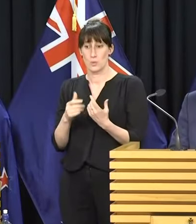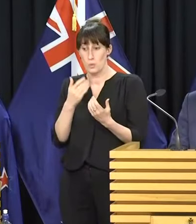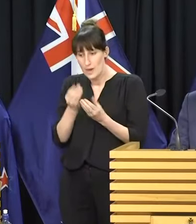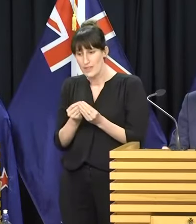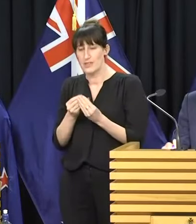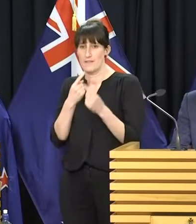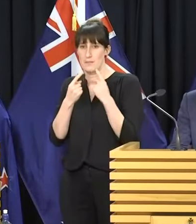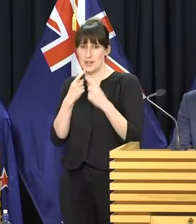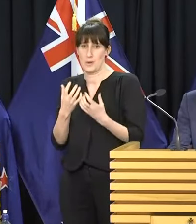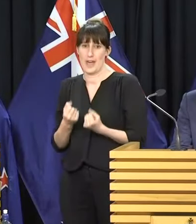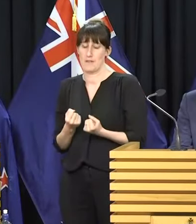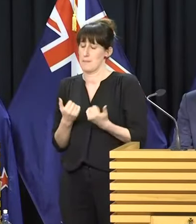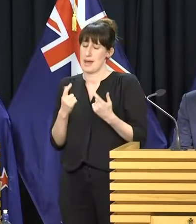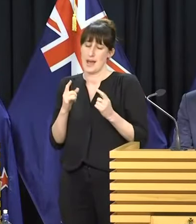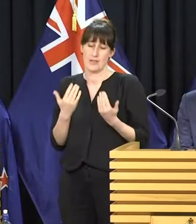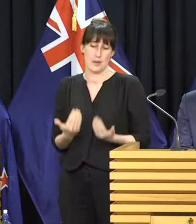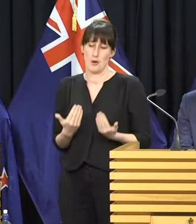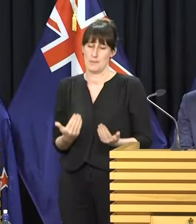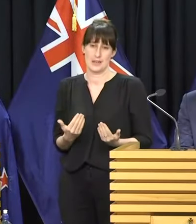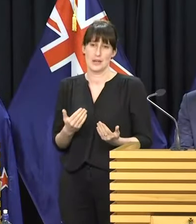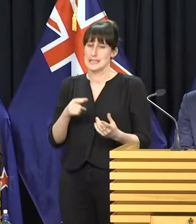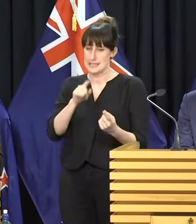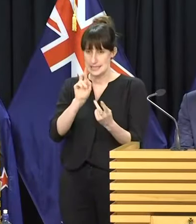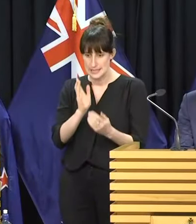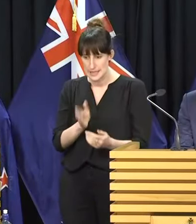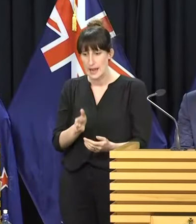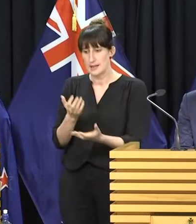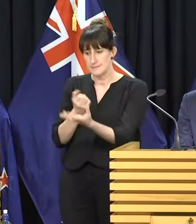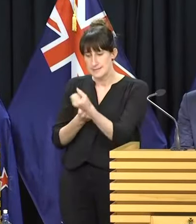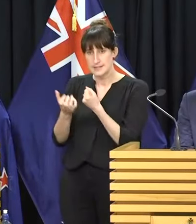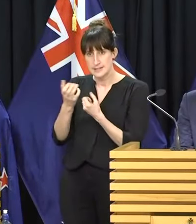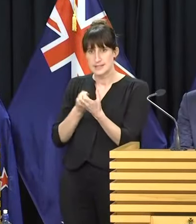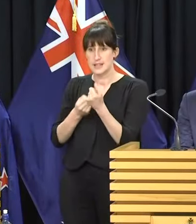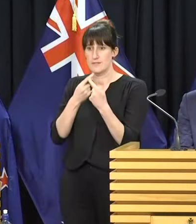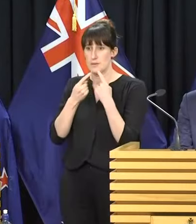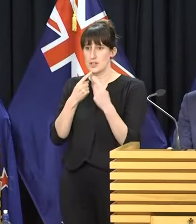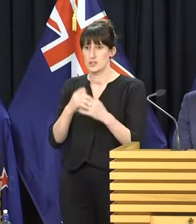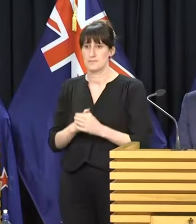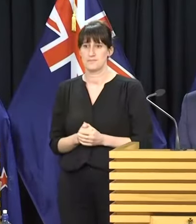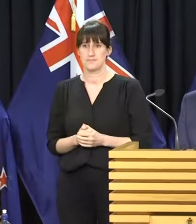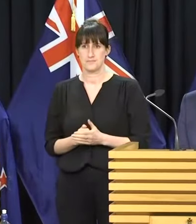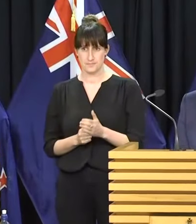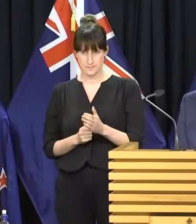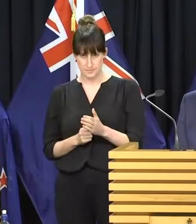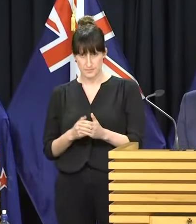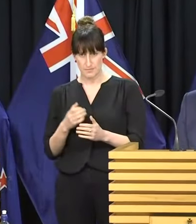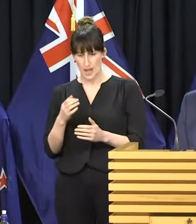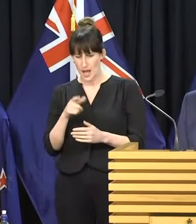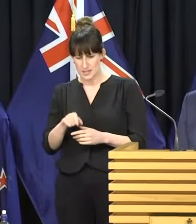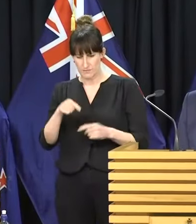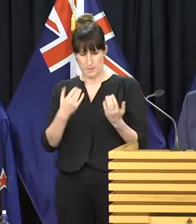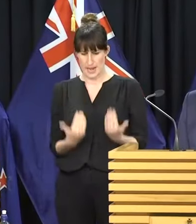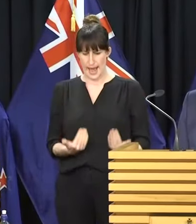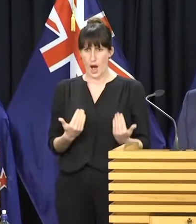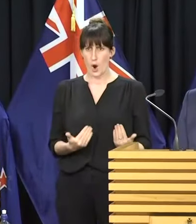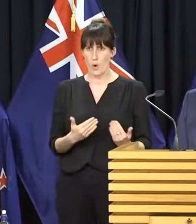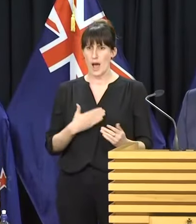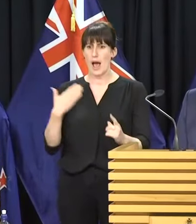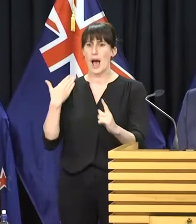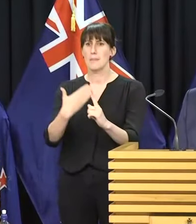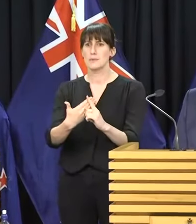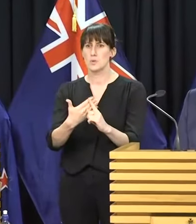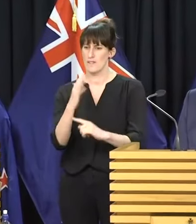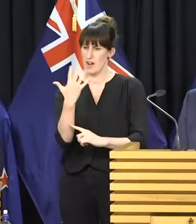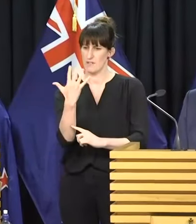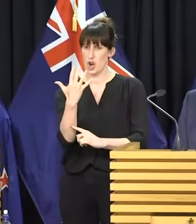moment, as I've said, we're still gathering further information. Explain what's happening between now and 5 p.m. Are health officials speaking to the infected person, and what's